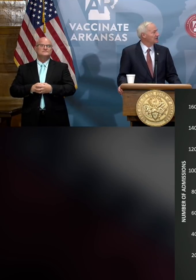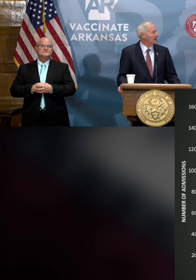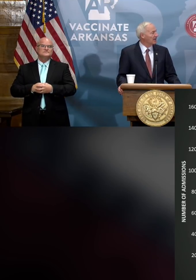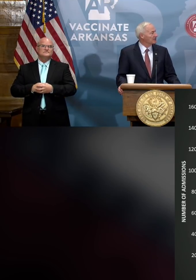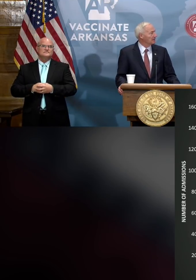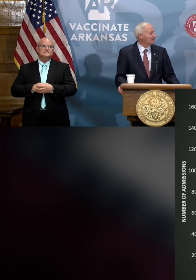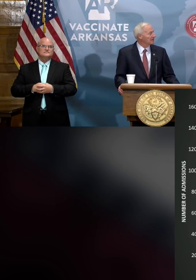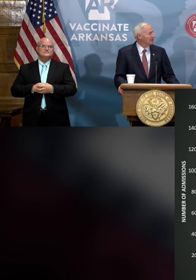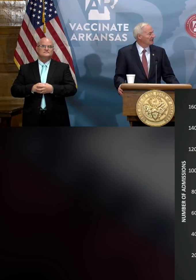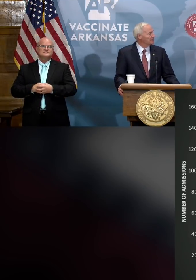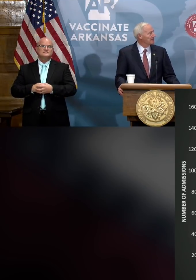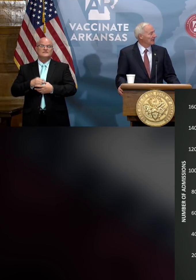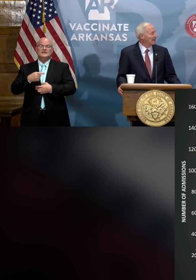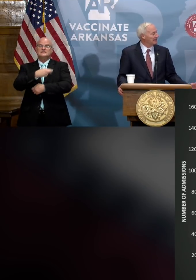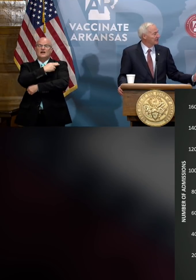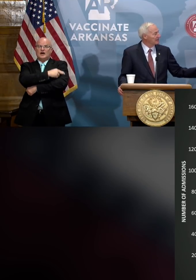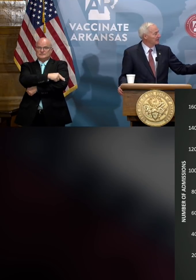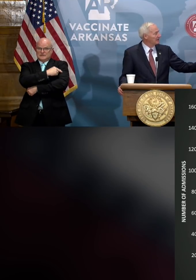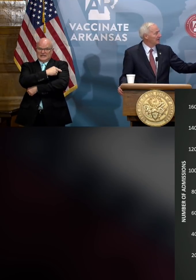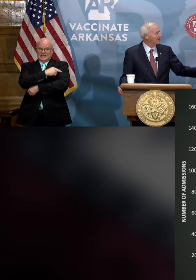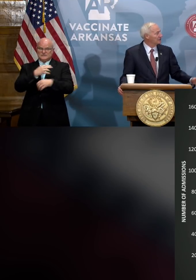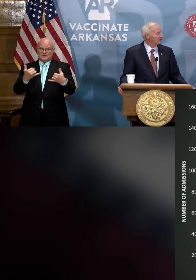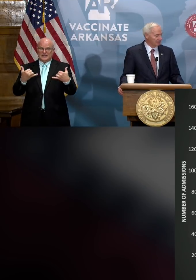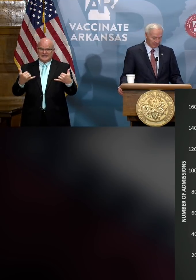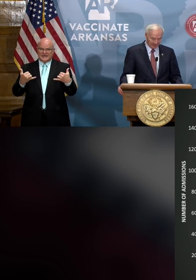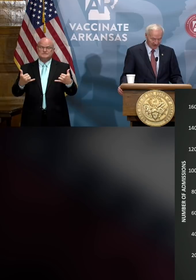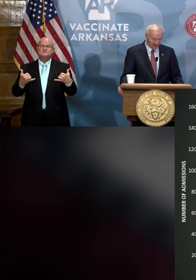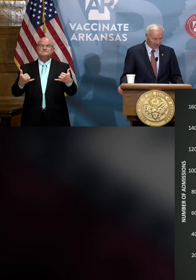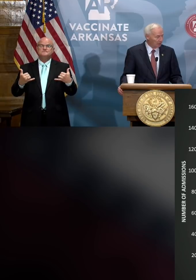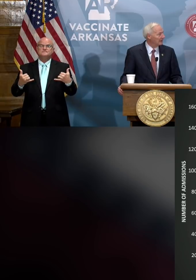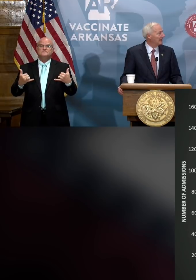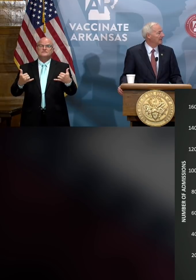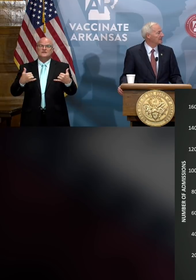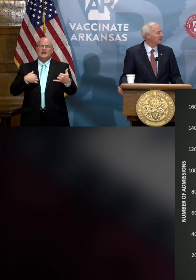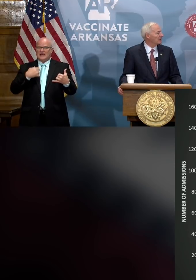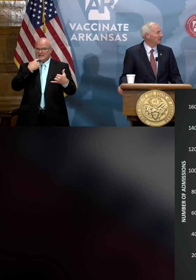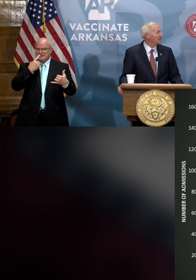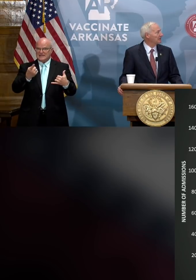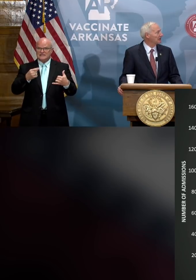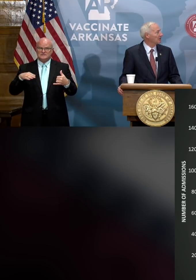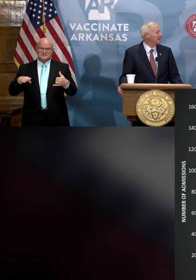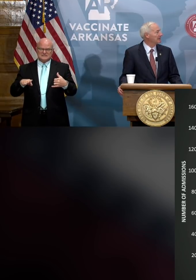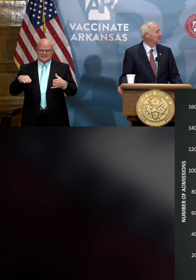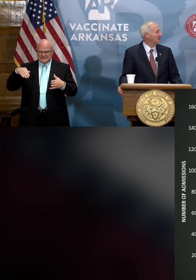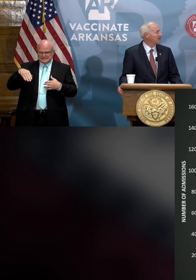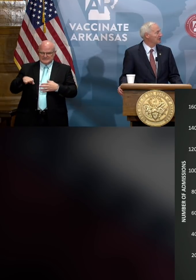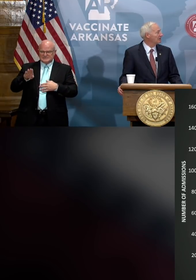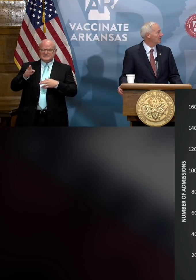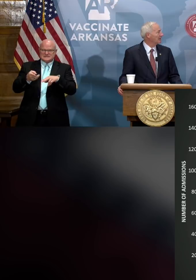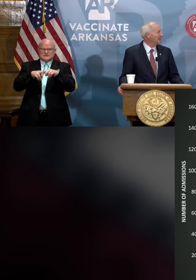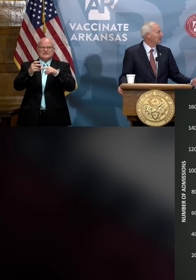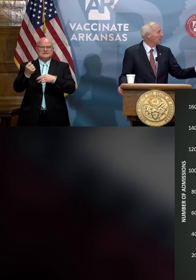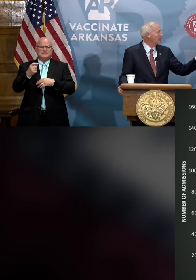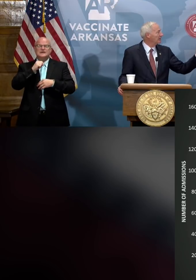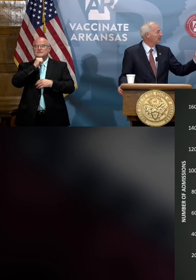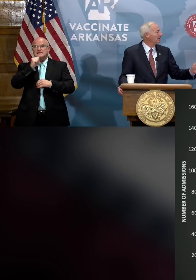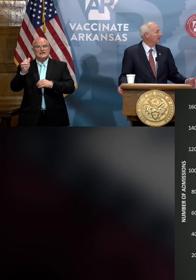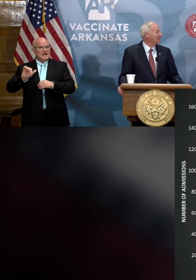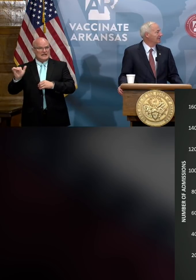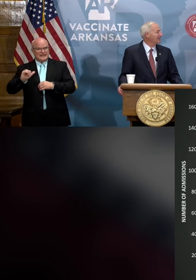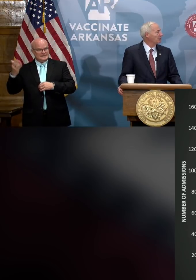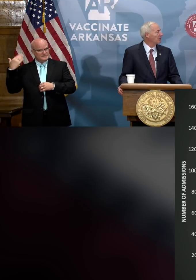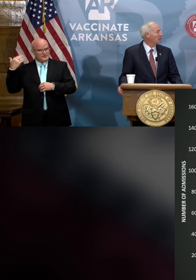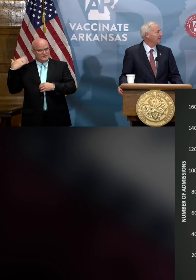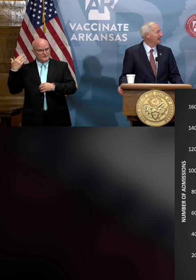And this is the hospitalized. As I've pointed out, it's gone up a little bit, but still not anywhere